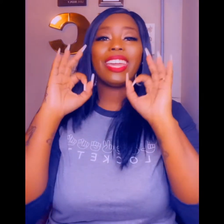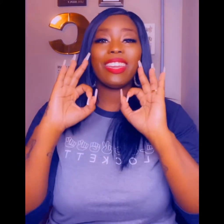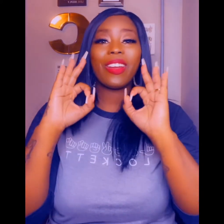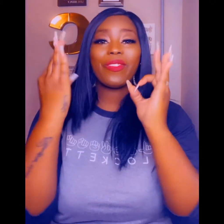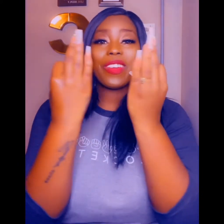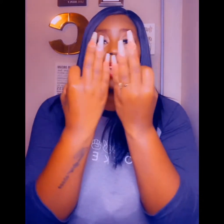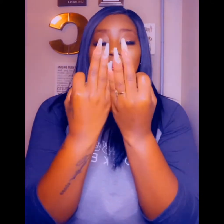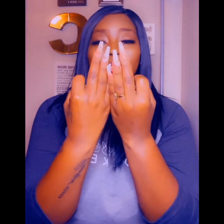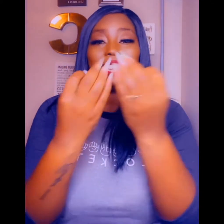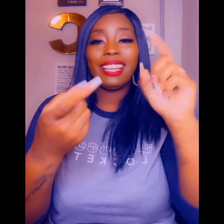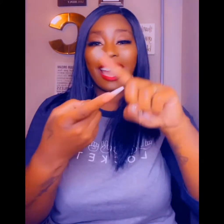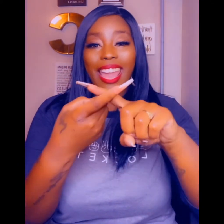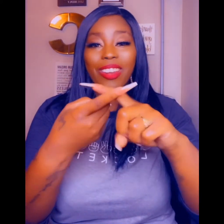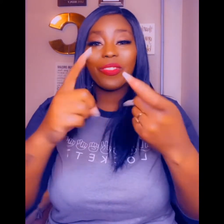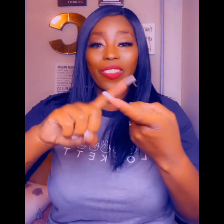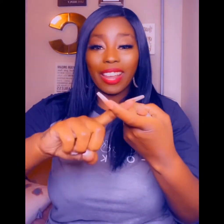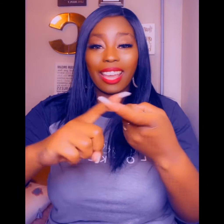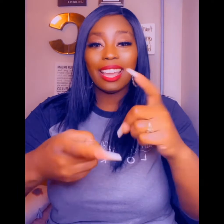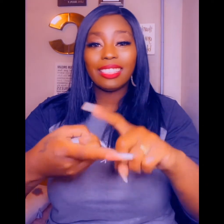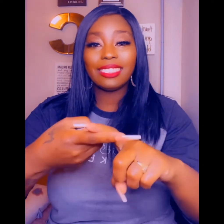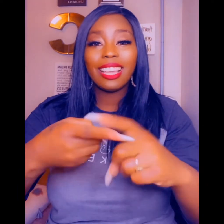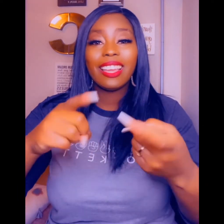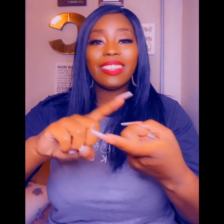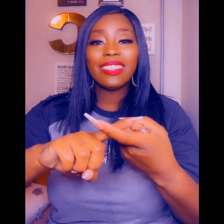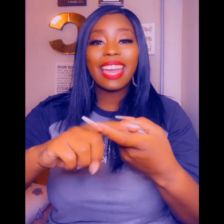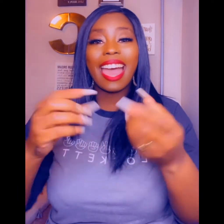your family and friends, you guys